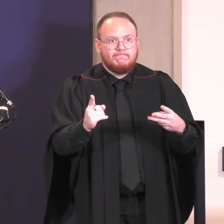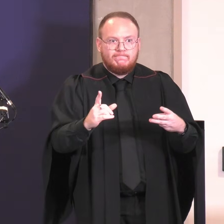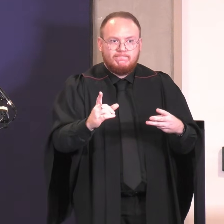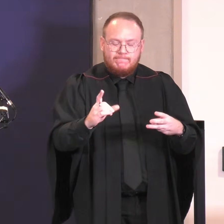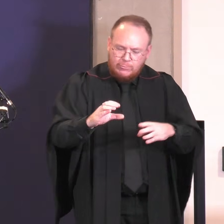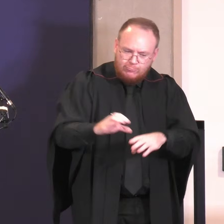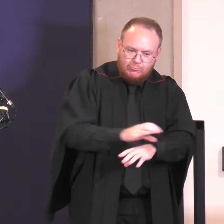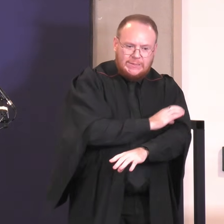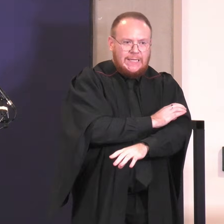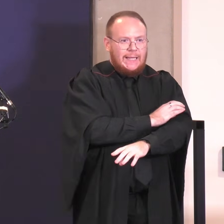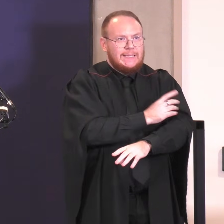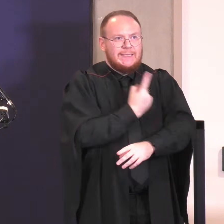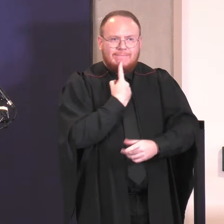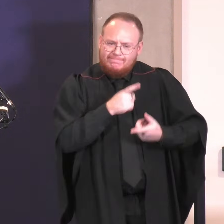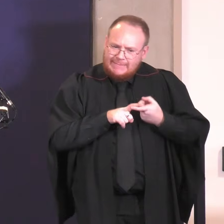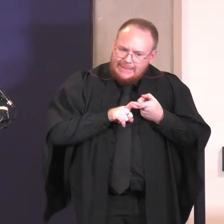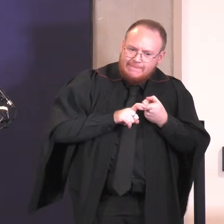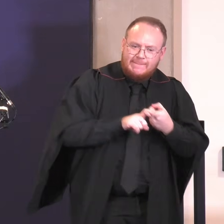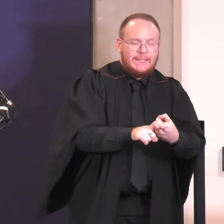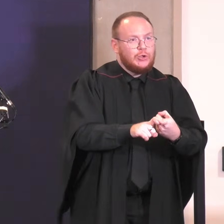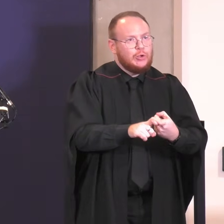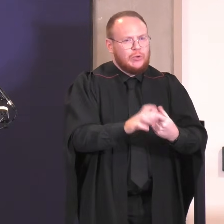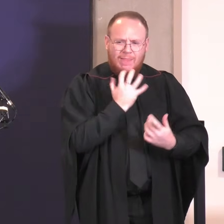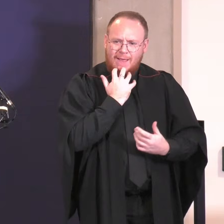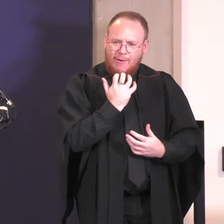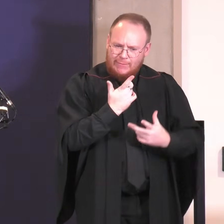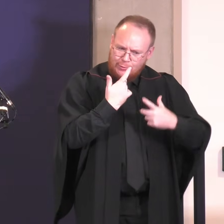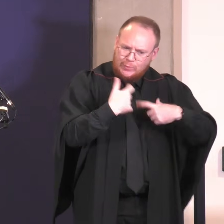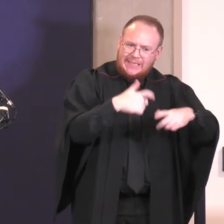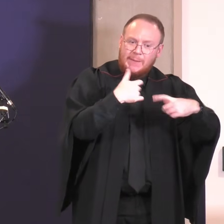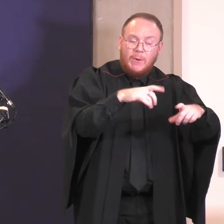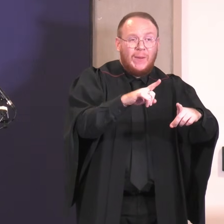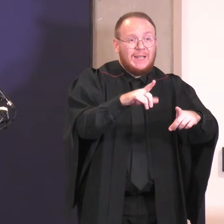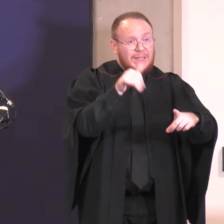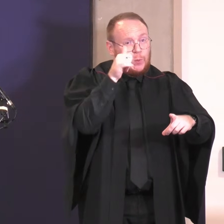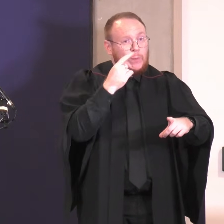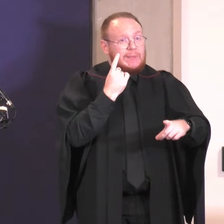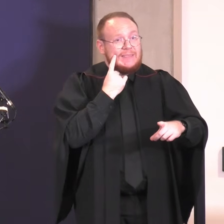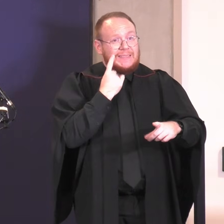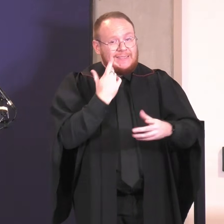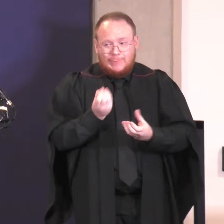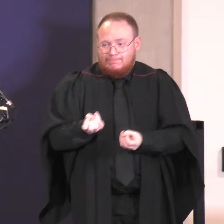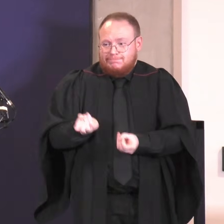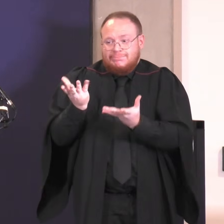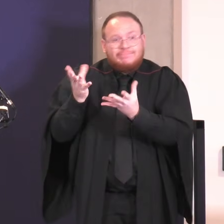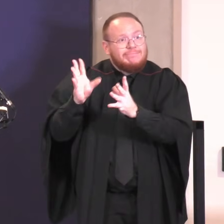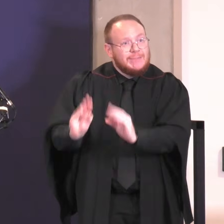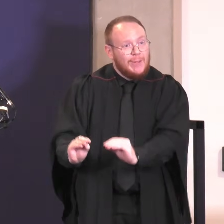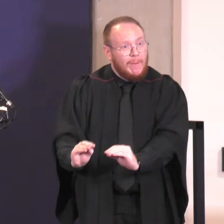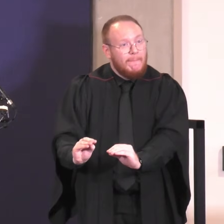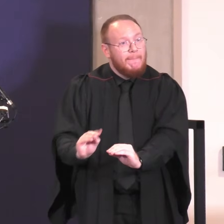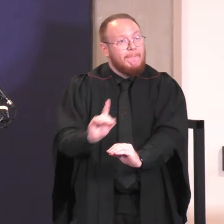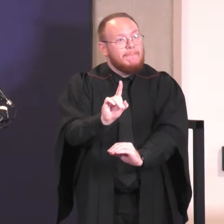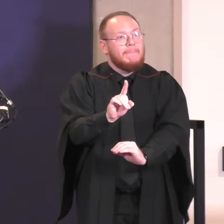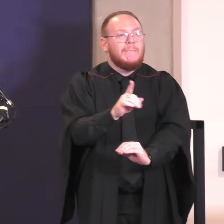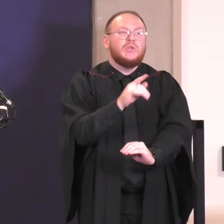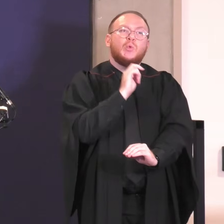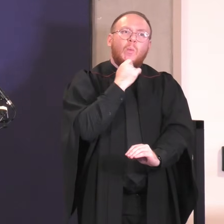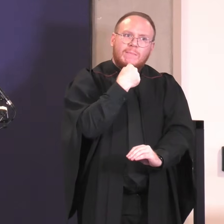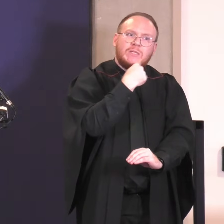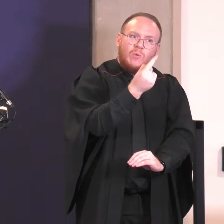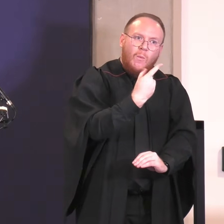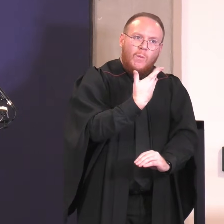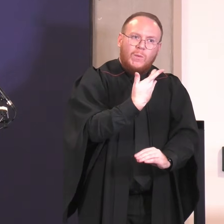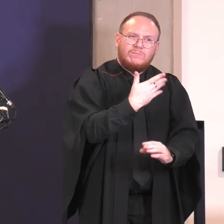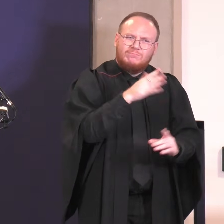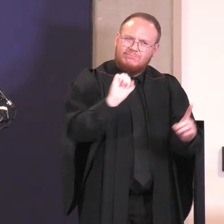conviction, and the courage to keep going when it would be easier to stop. You'll be told to lower your aspirations, to take the safer